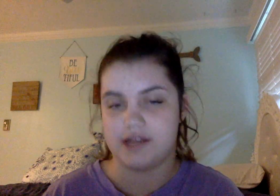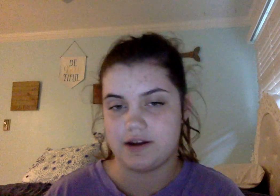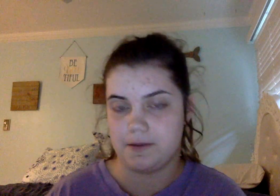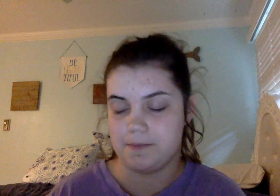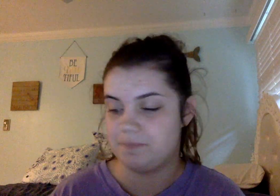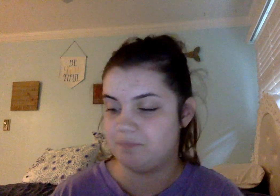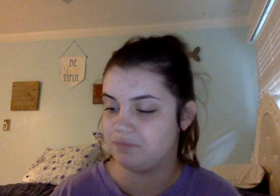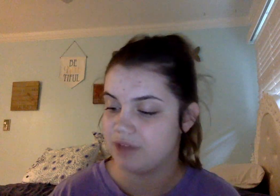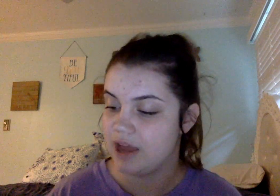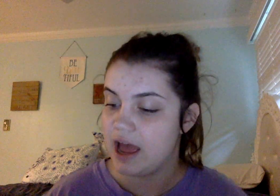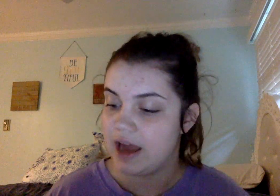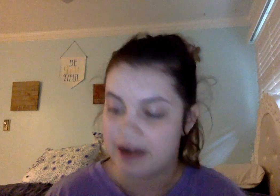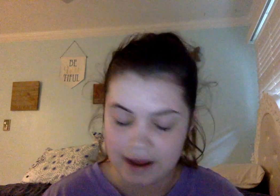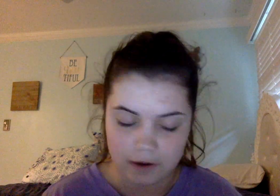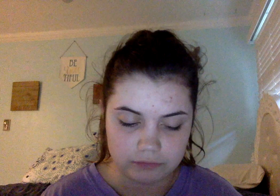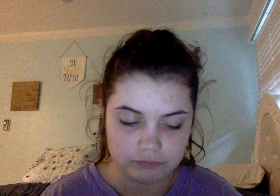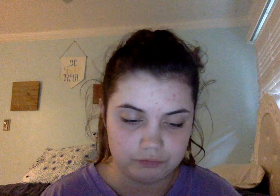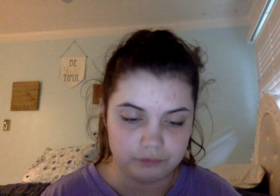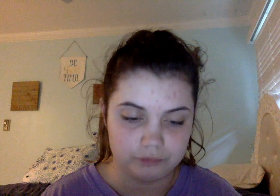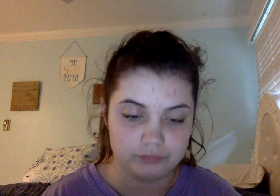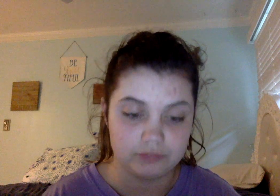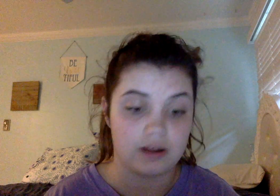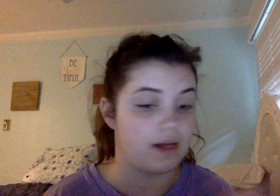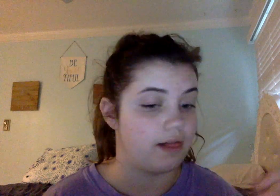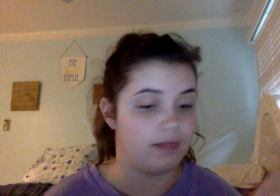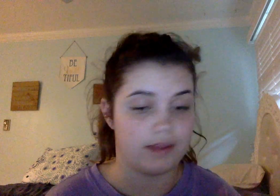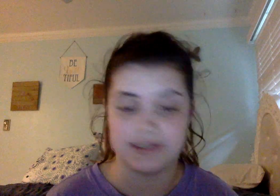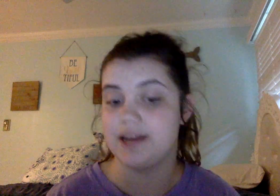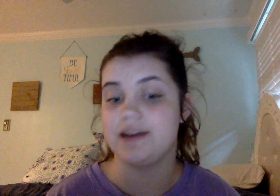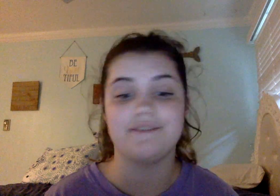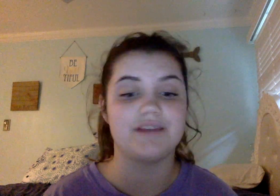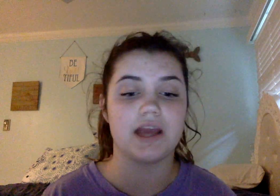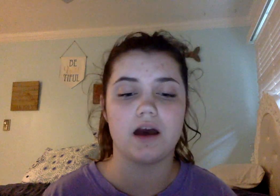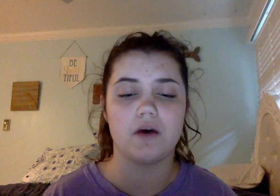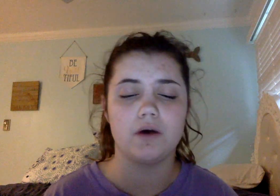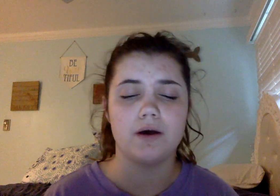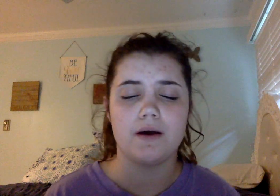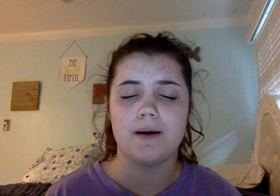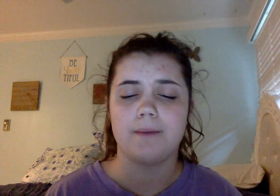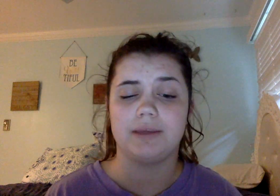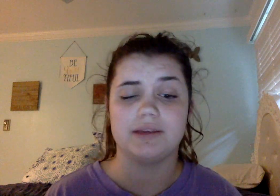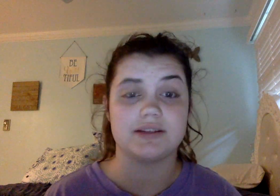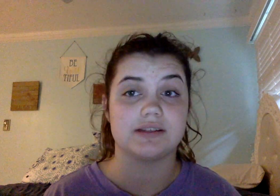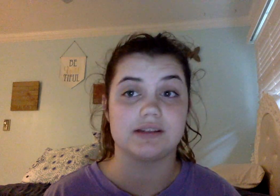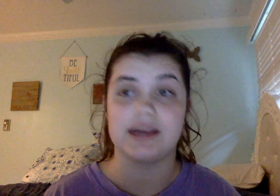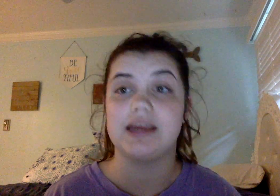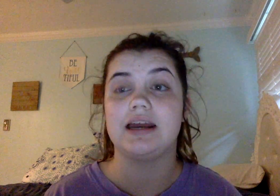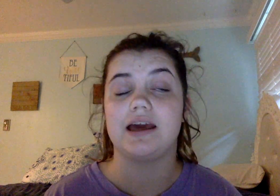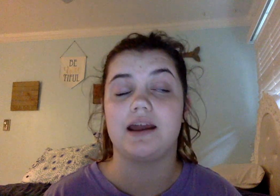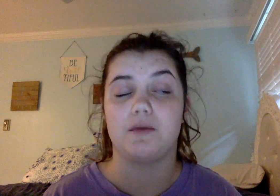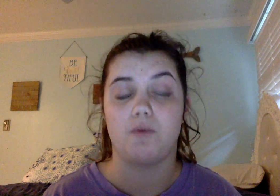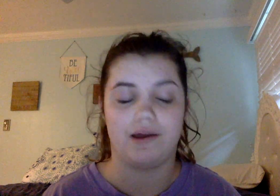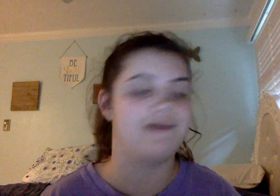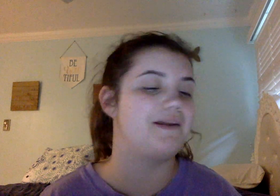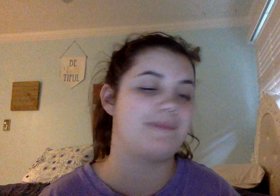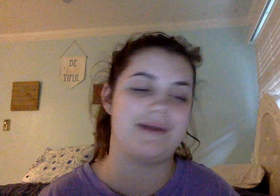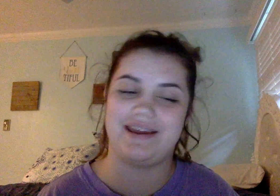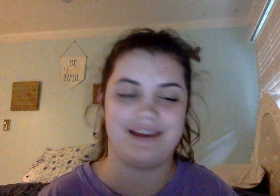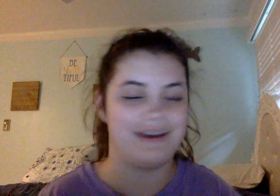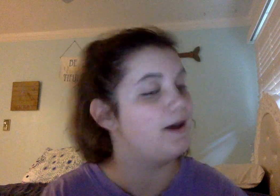here. Now, let's get into the video because it's late and I want to go to bed.